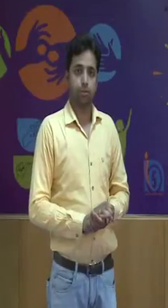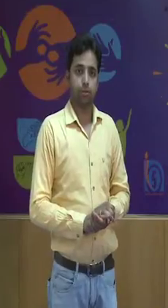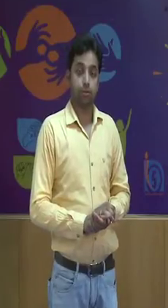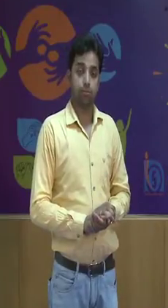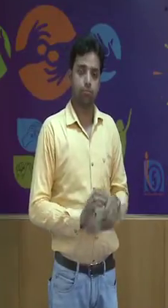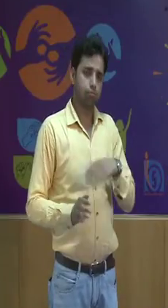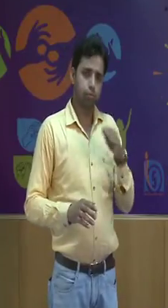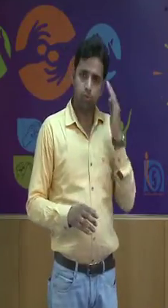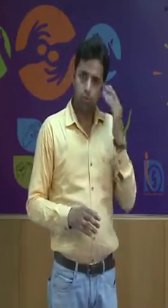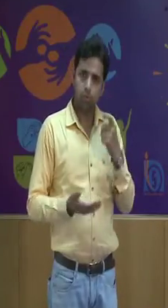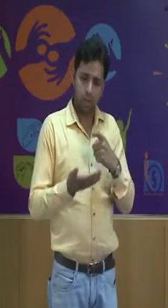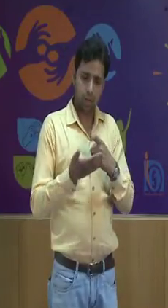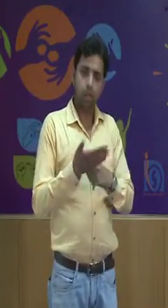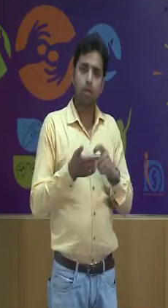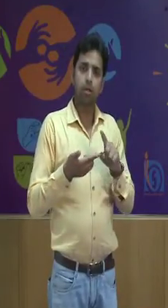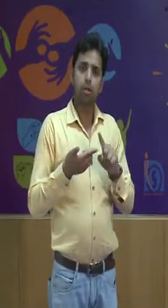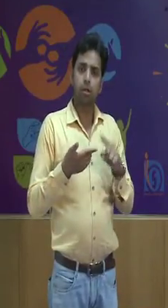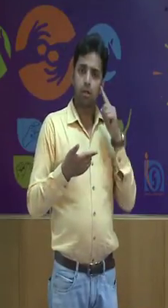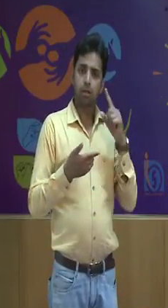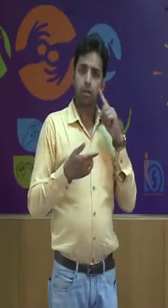Do you know who is a religious reformer?